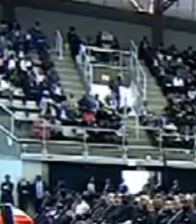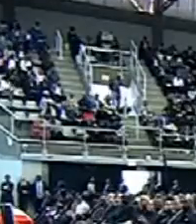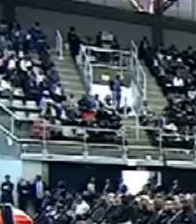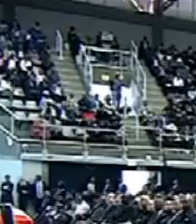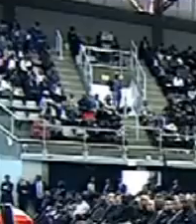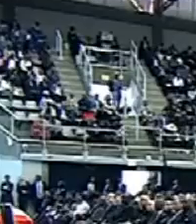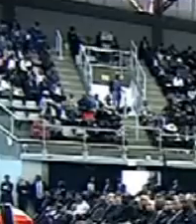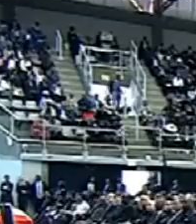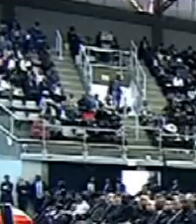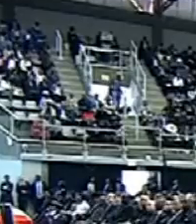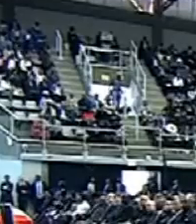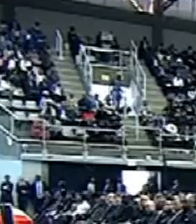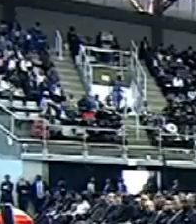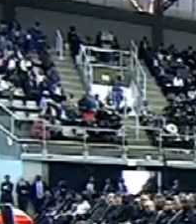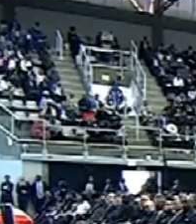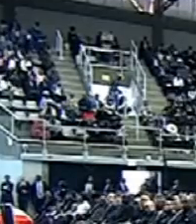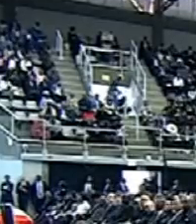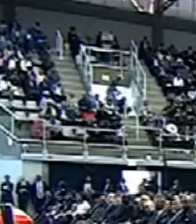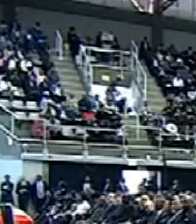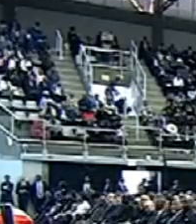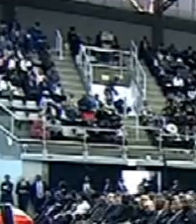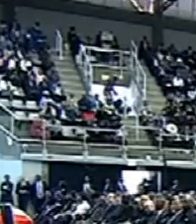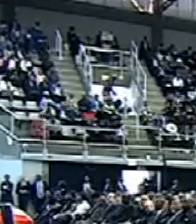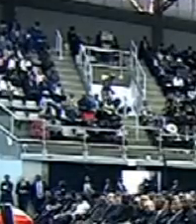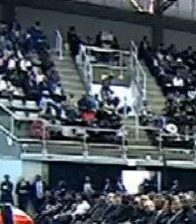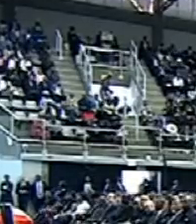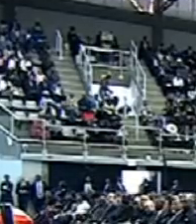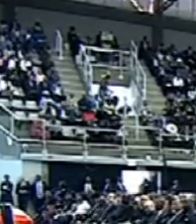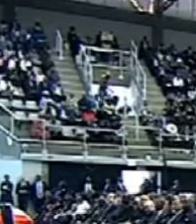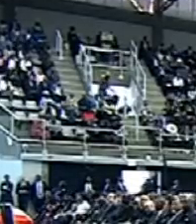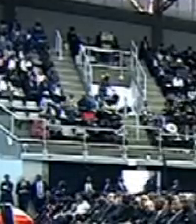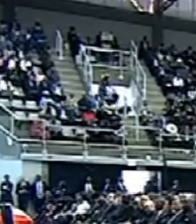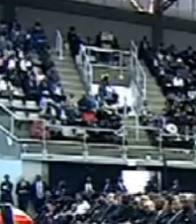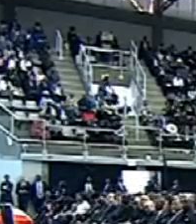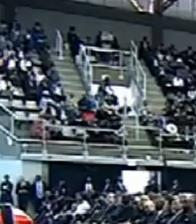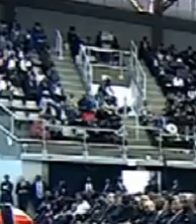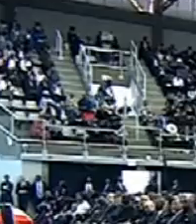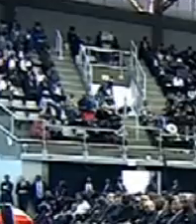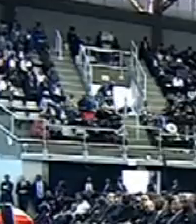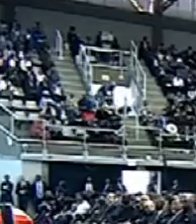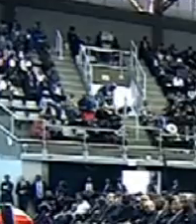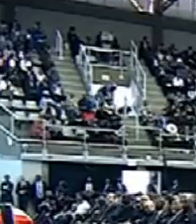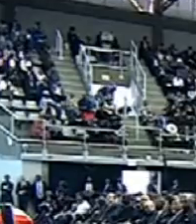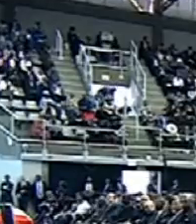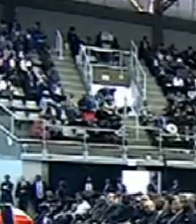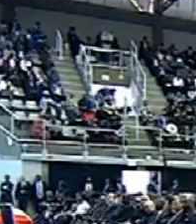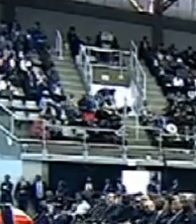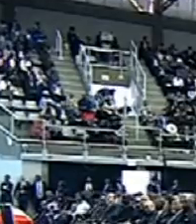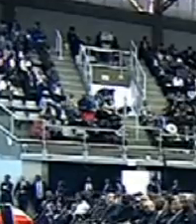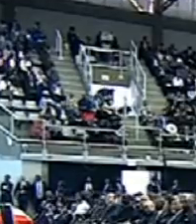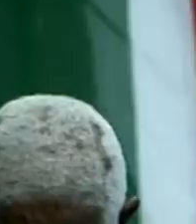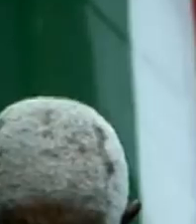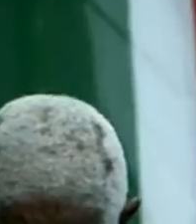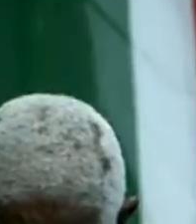The critical problem that needs to be resolved urgently appears to lie in the realm of leadership of